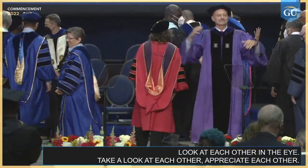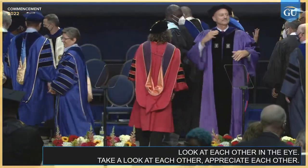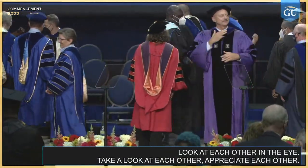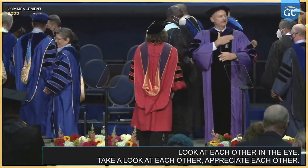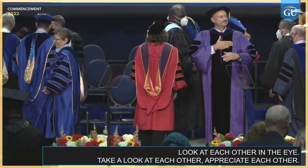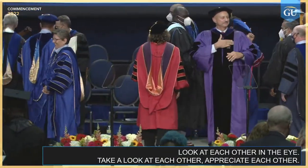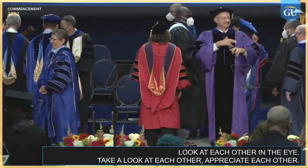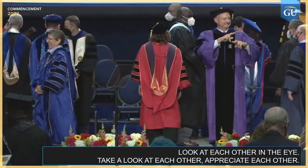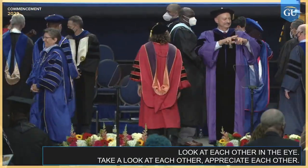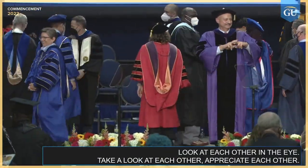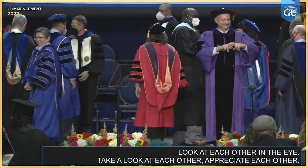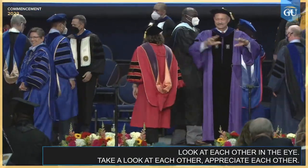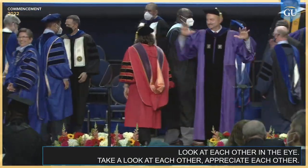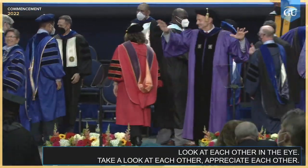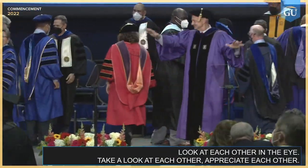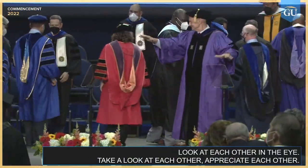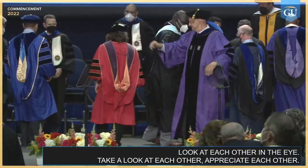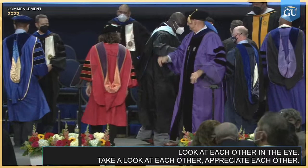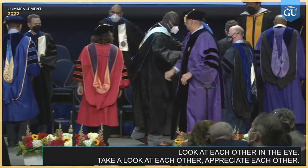thank you. Please be seated.